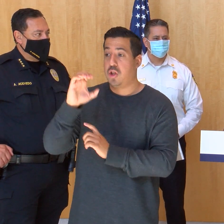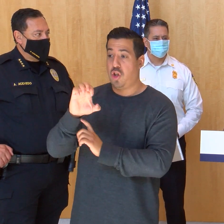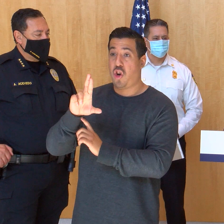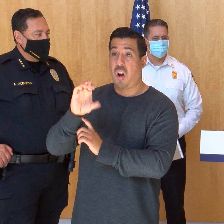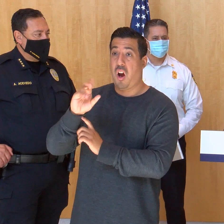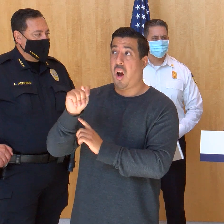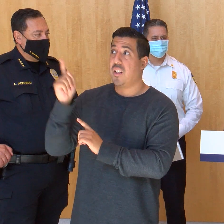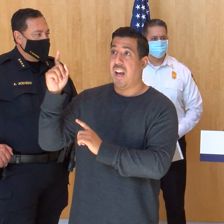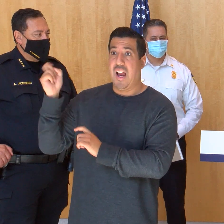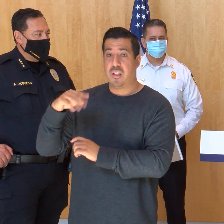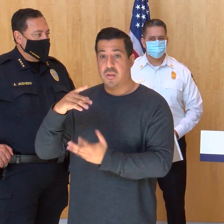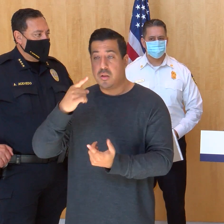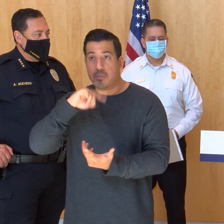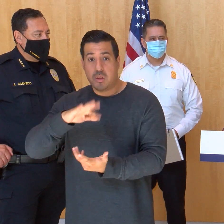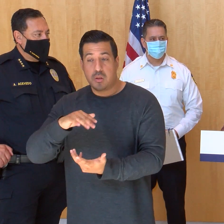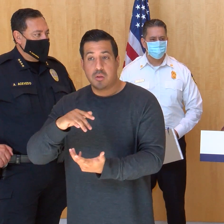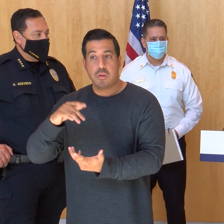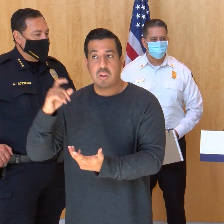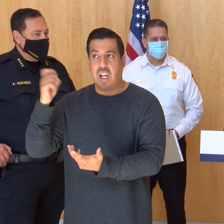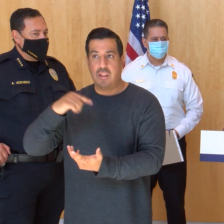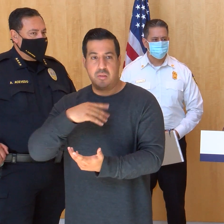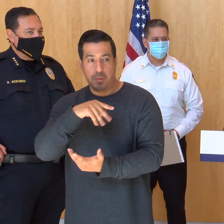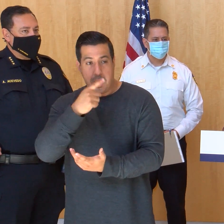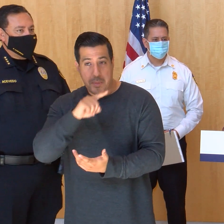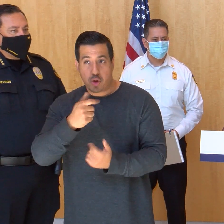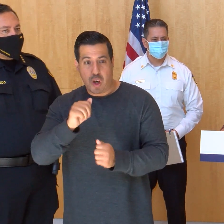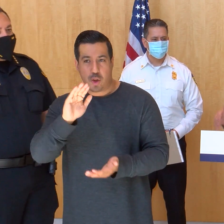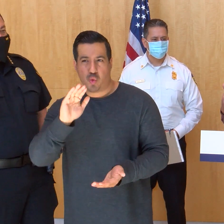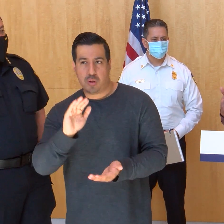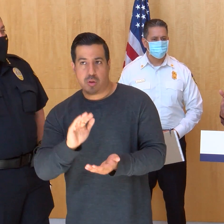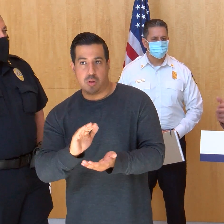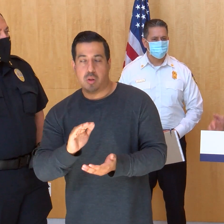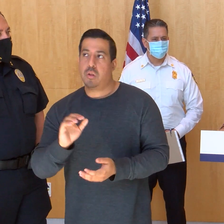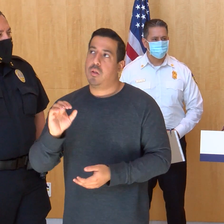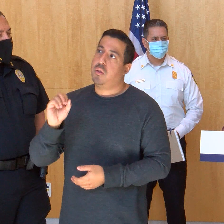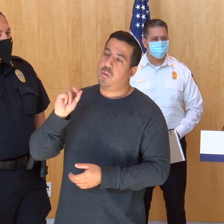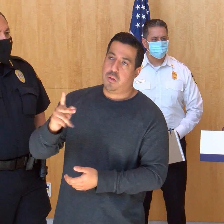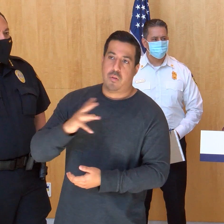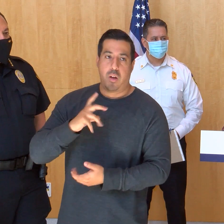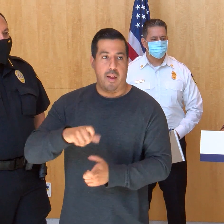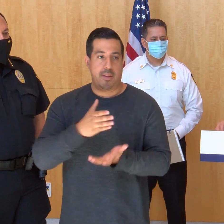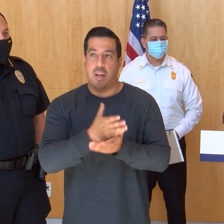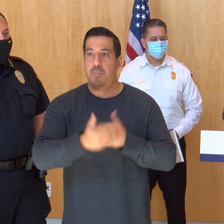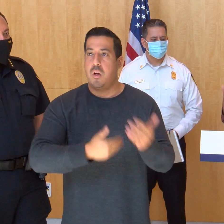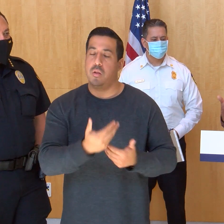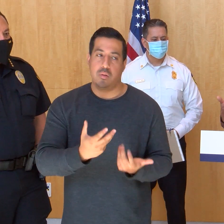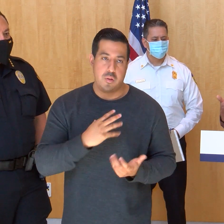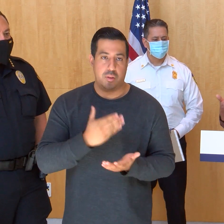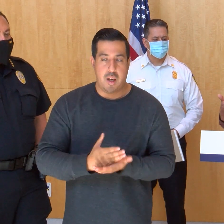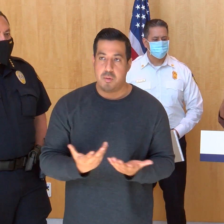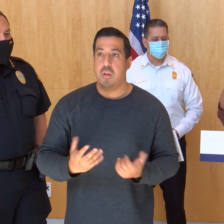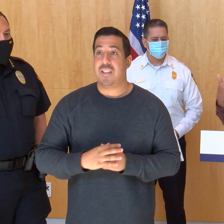now asking for more load to be reduced across our area, so we had to stop the process. As we sit